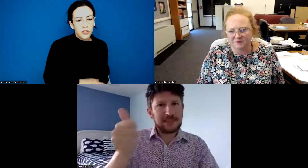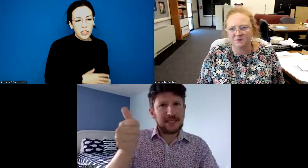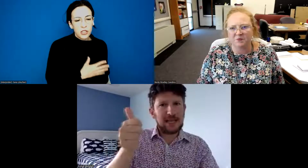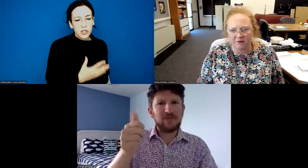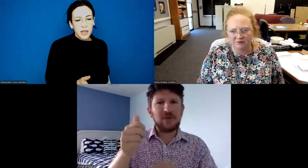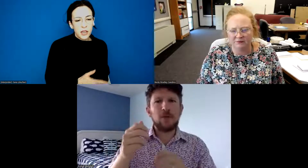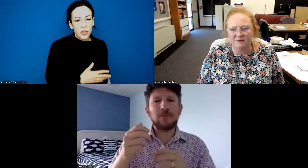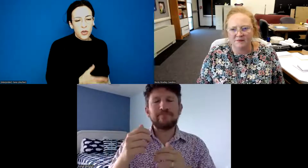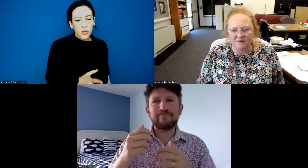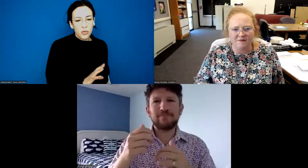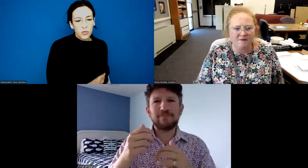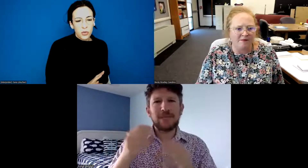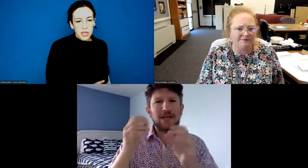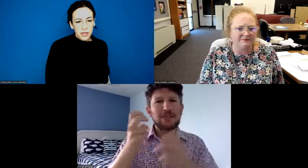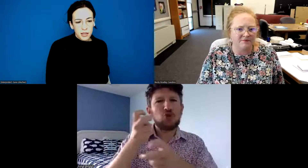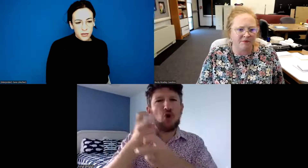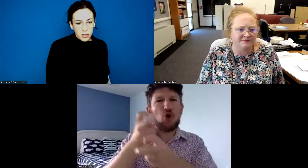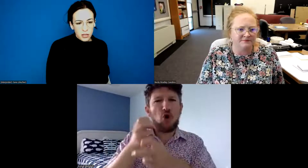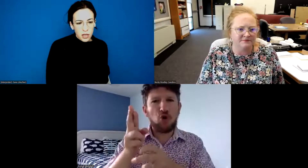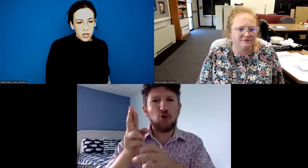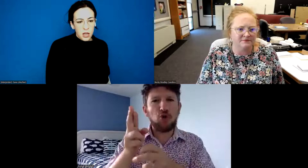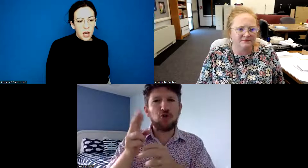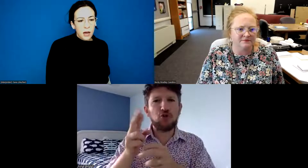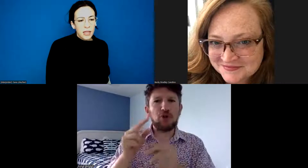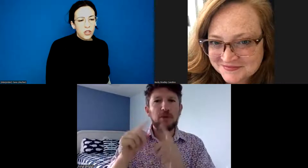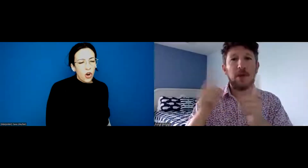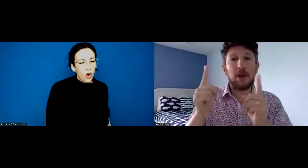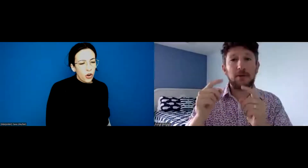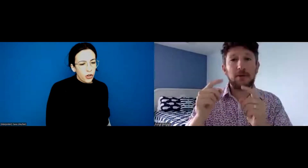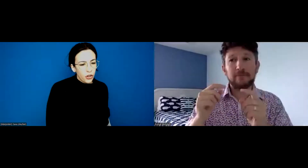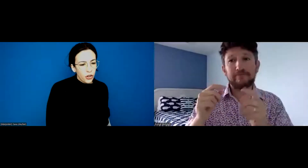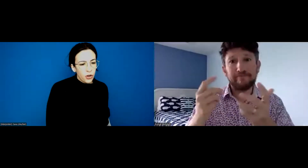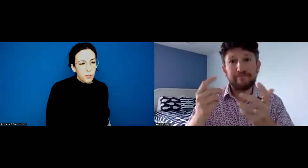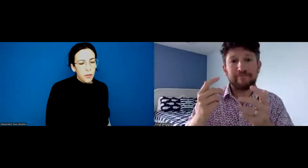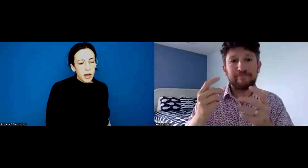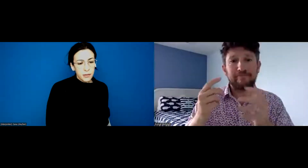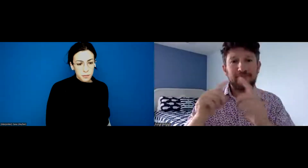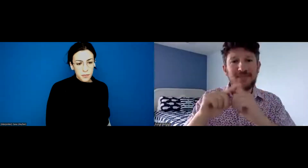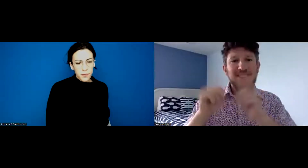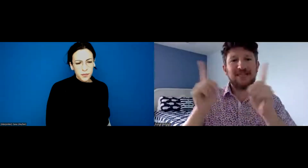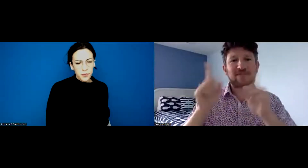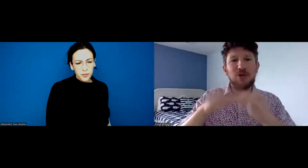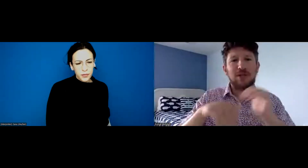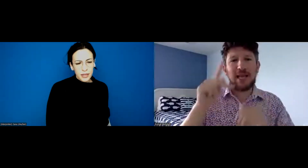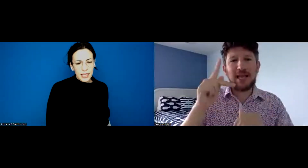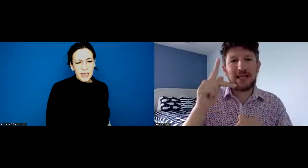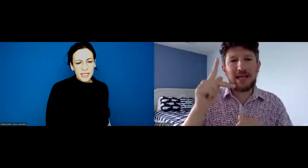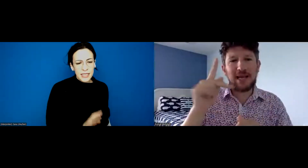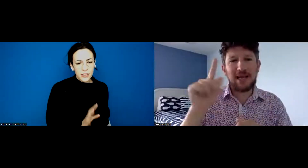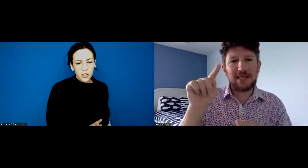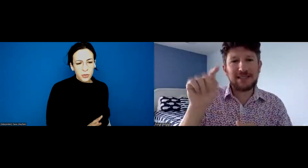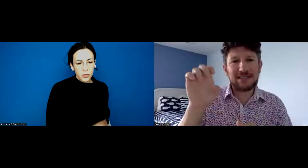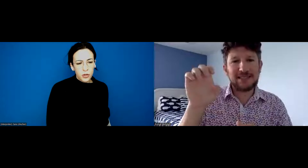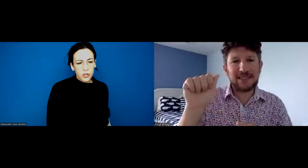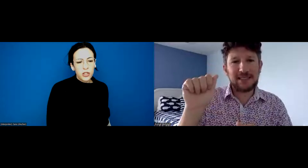self-led, determining your own reading level. It's harder, but